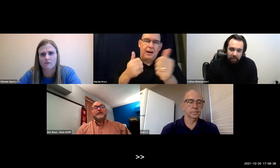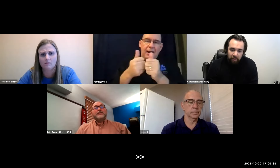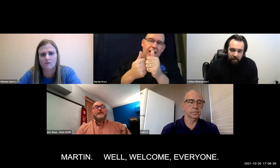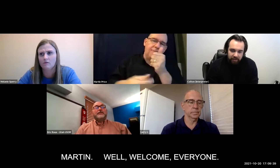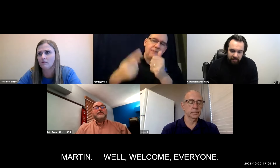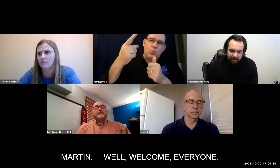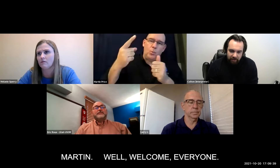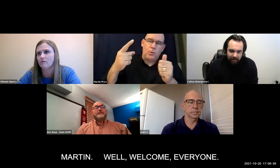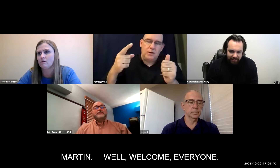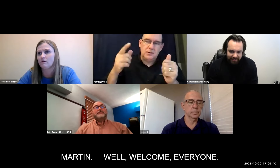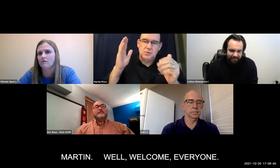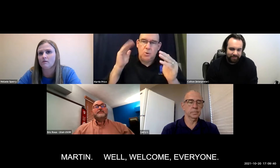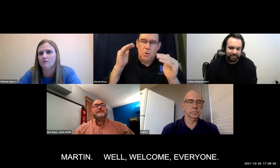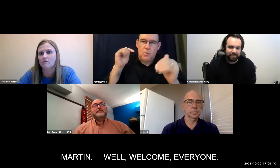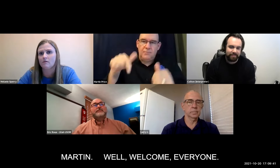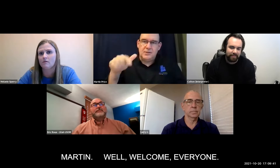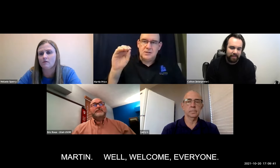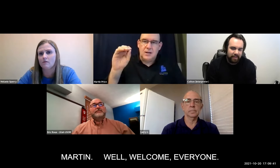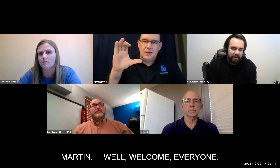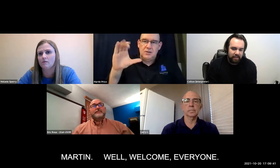All right, well, welcome everyone.